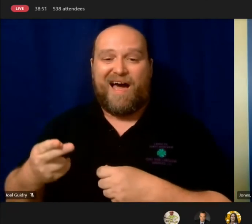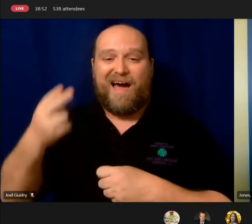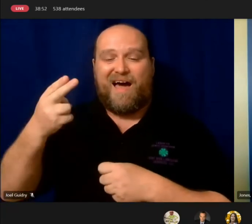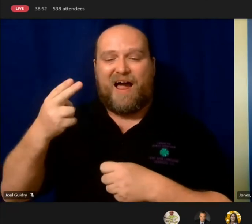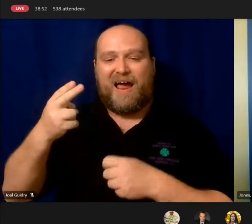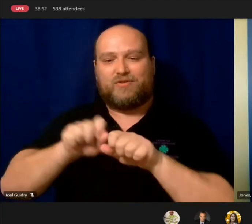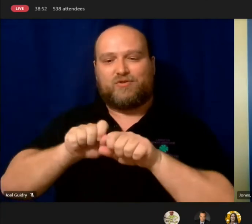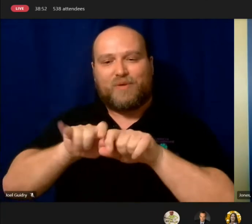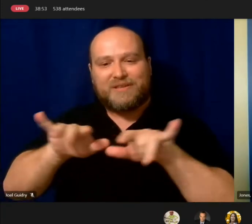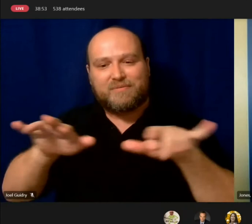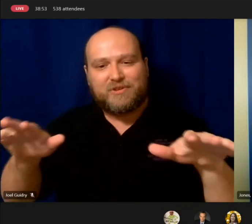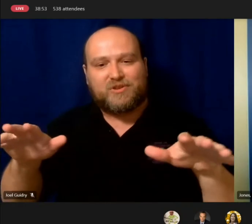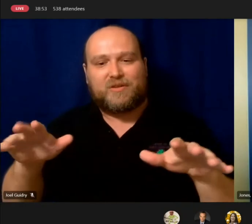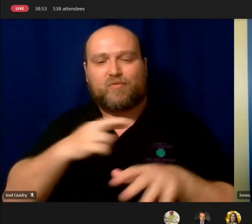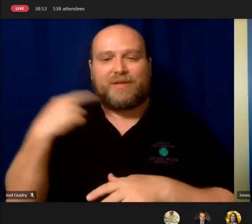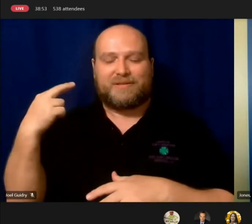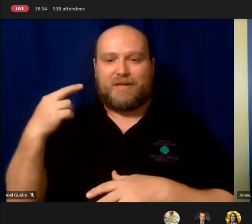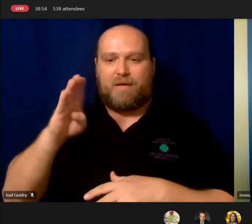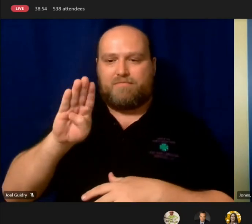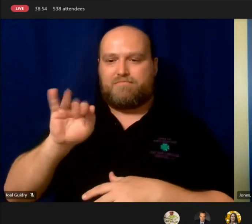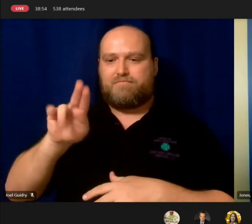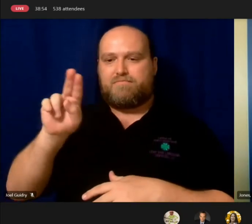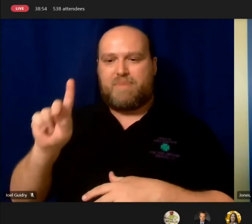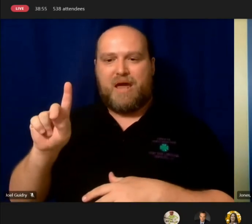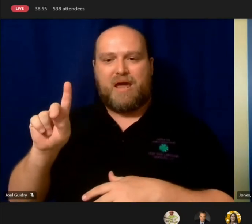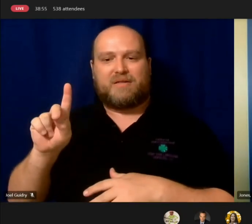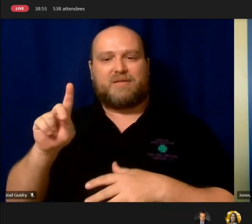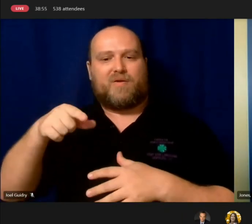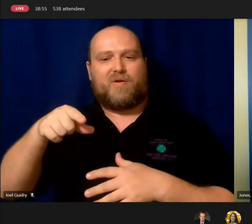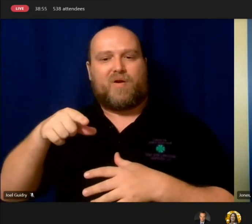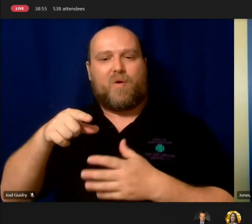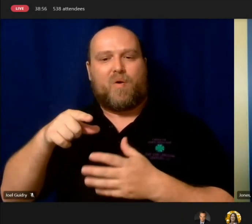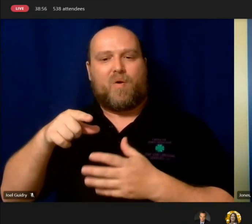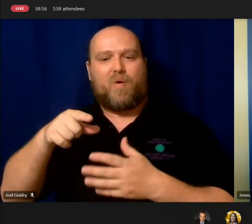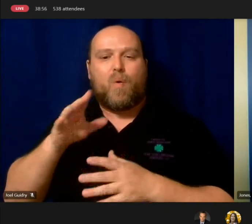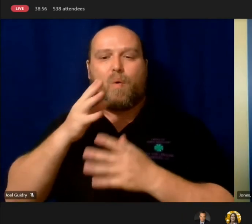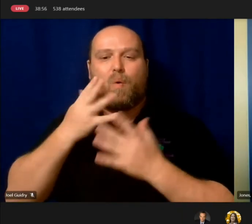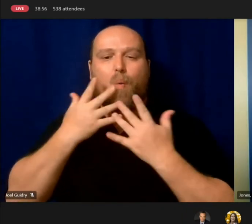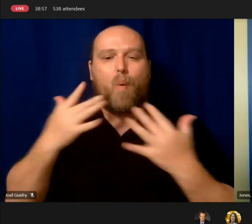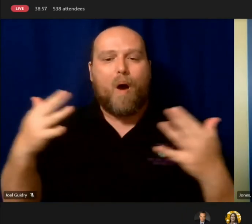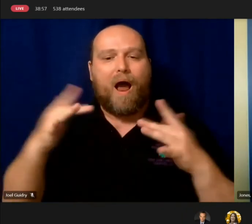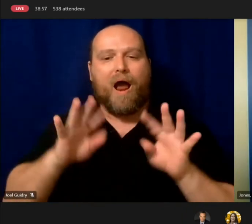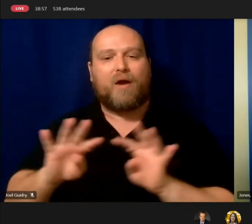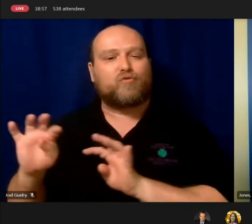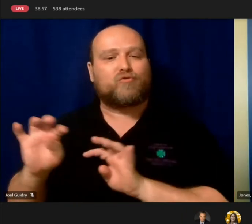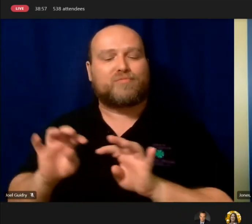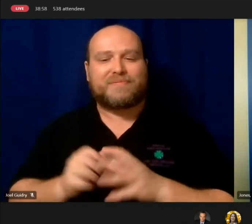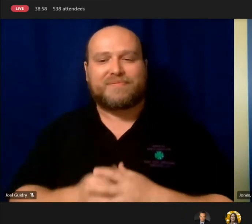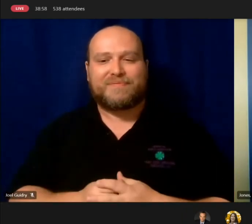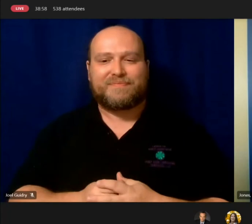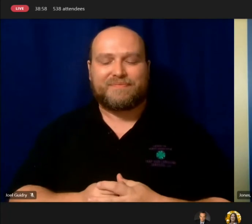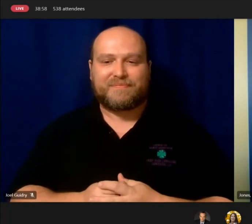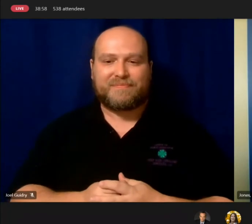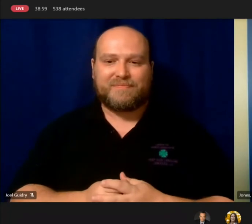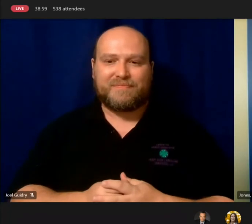choir. Lastly, masking requirements for students that address safety throughout the school